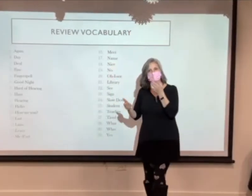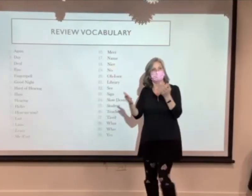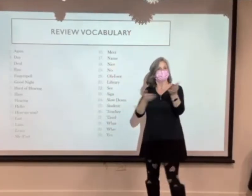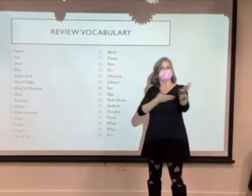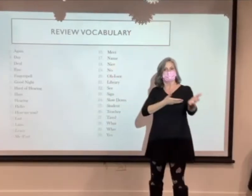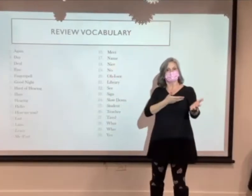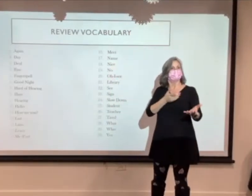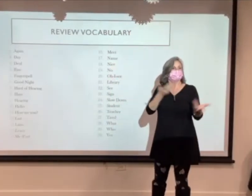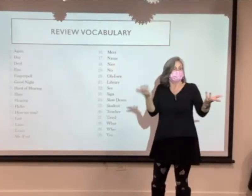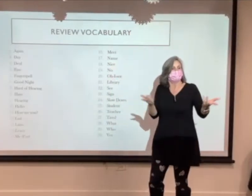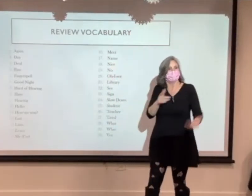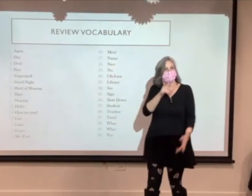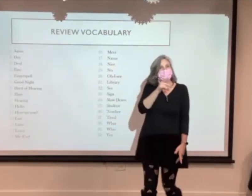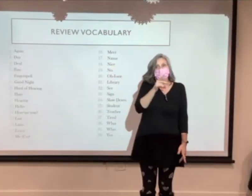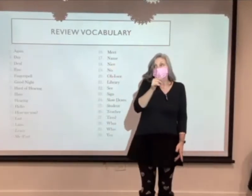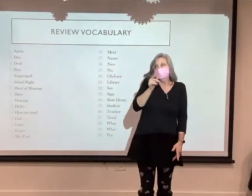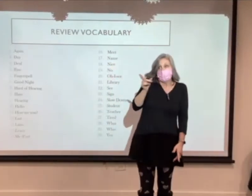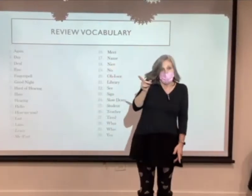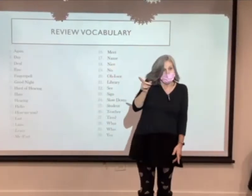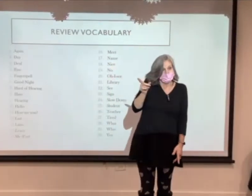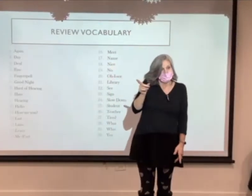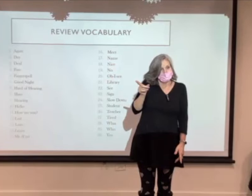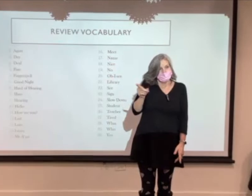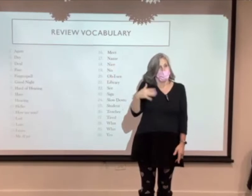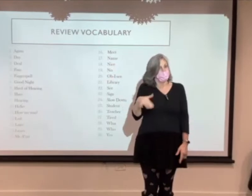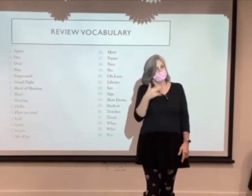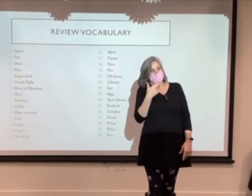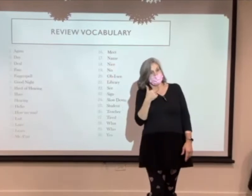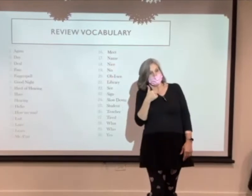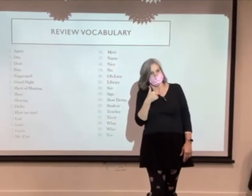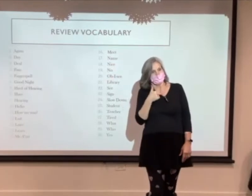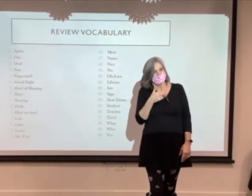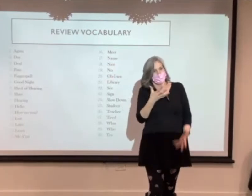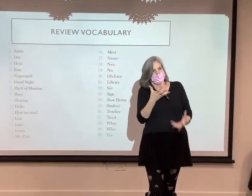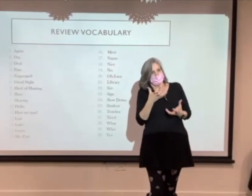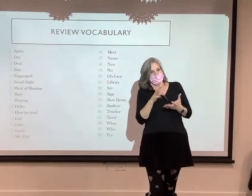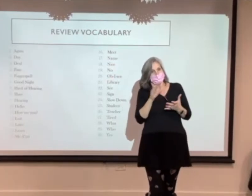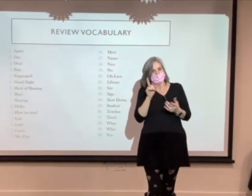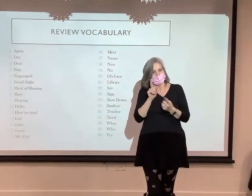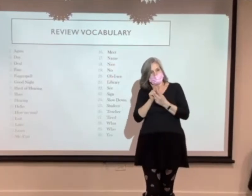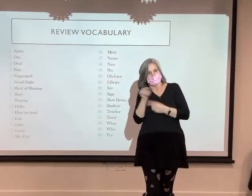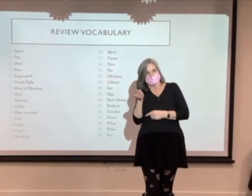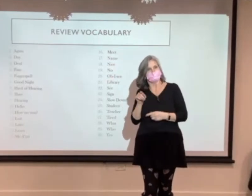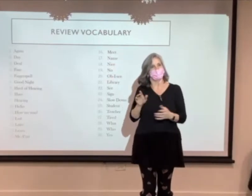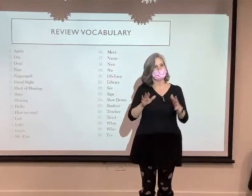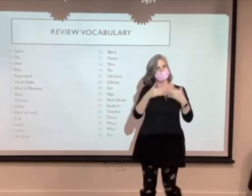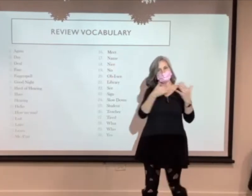so that if I was, maybe you want to go, who is that? Oh, he's cute. I want to know, maybe I can meet him, right? Now you're